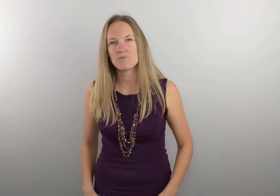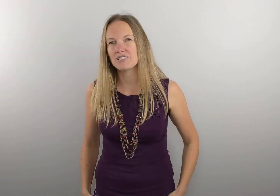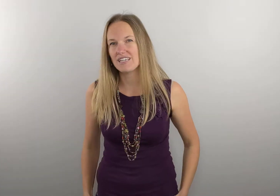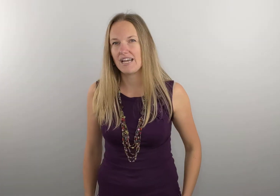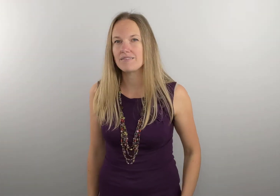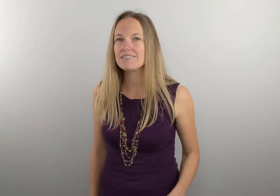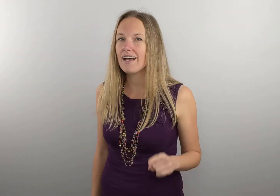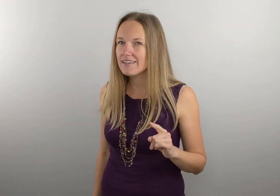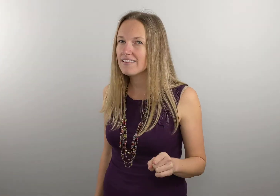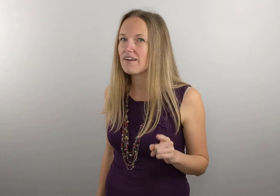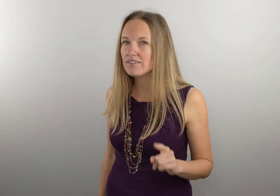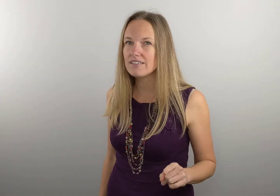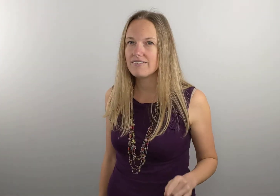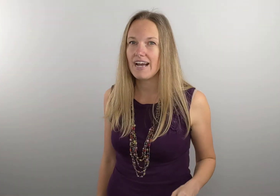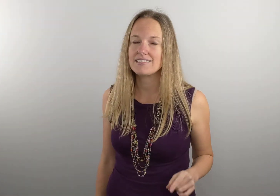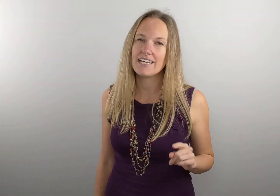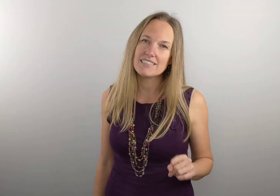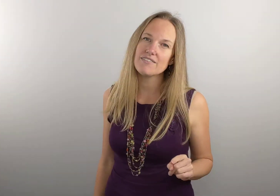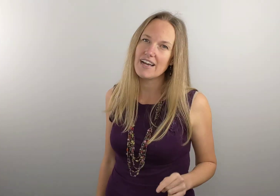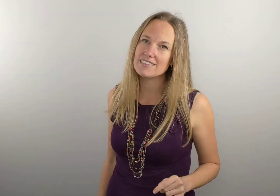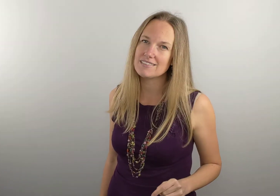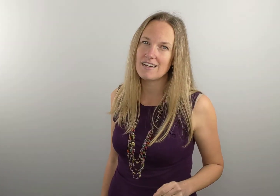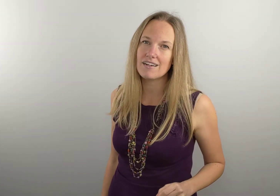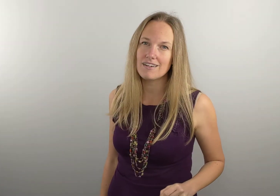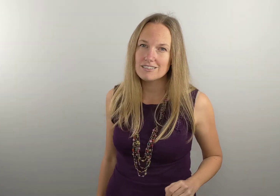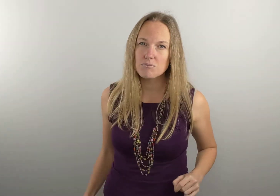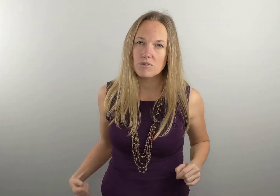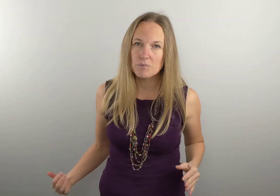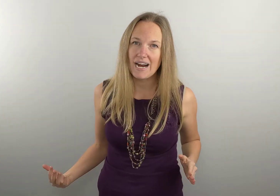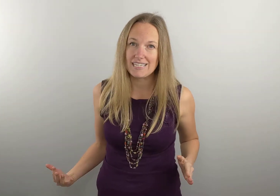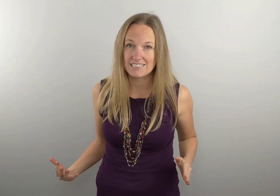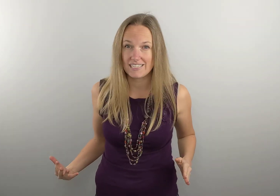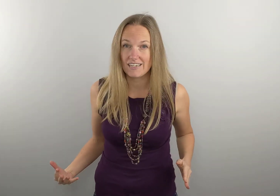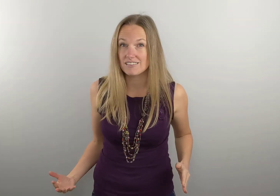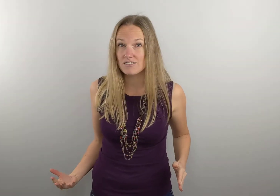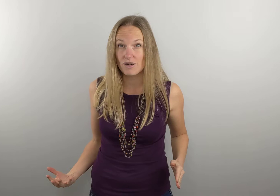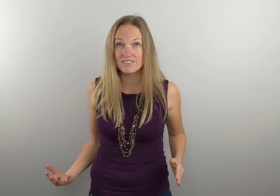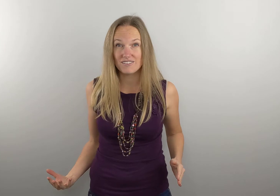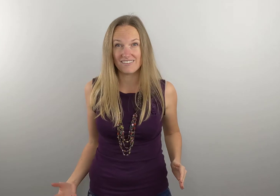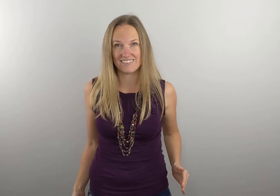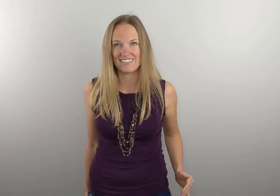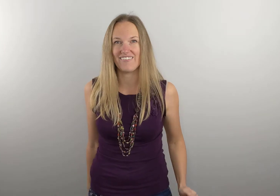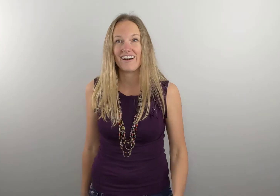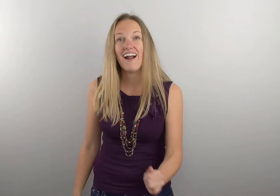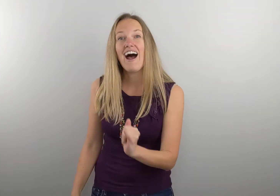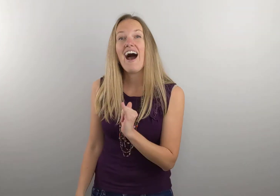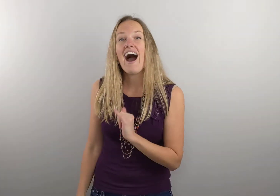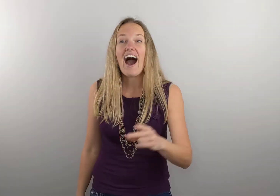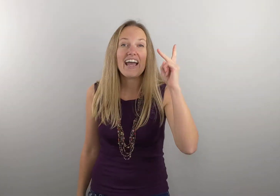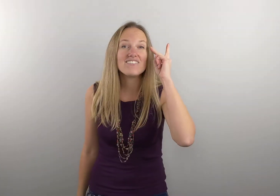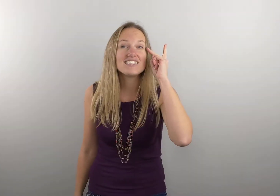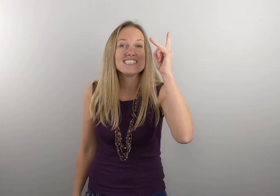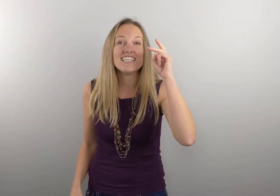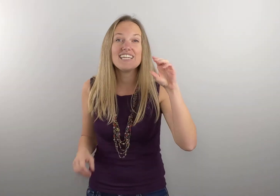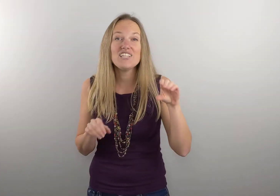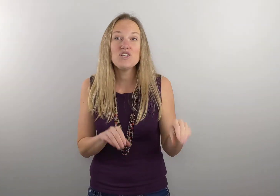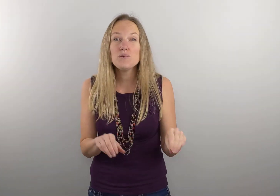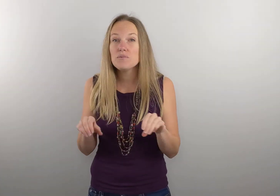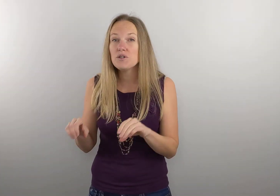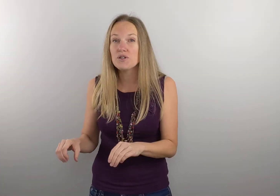more time, because I did that really fast. That's how fast the song goes, but we're practicing here, so I'll do it a little slower. I've seen you